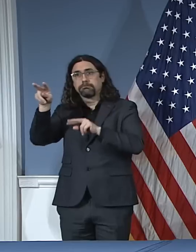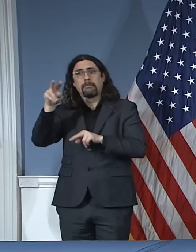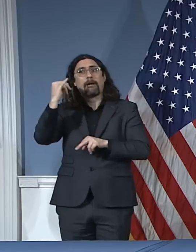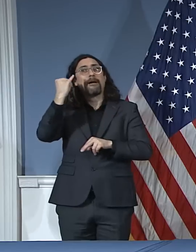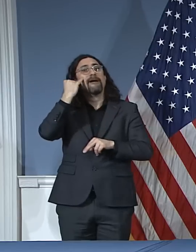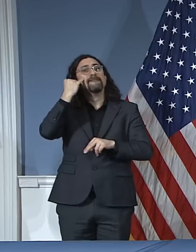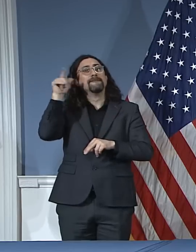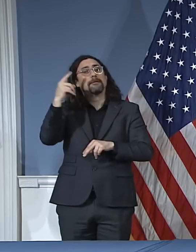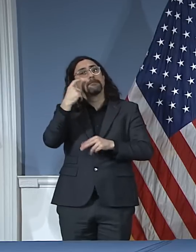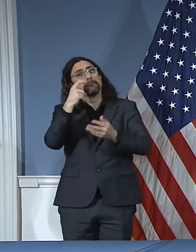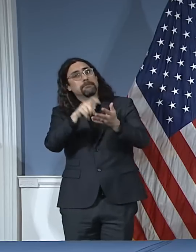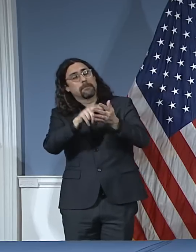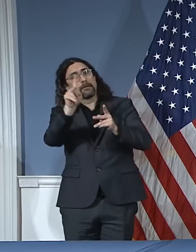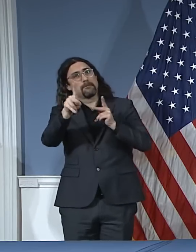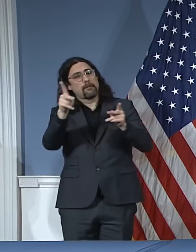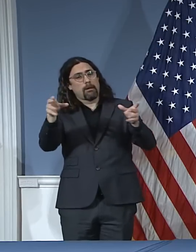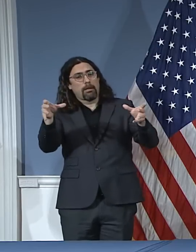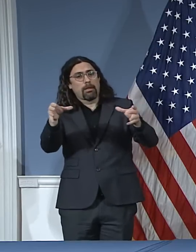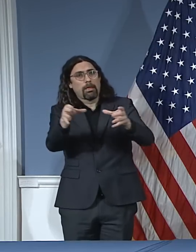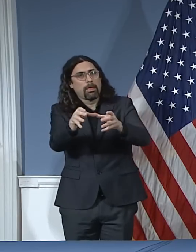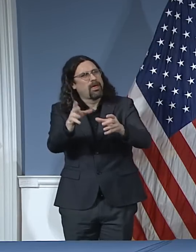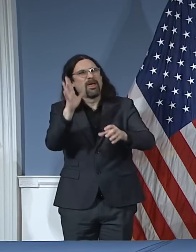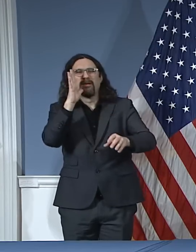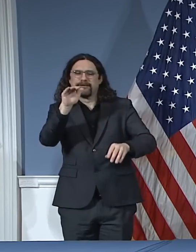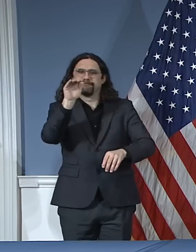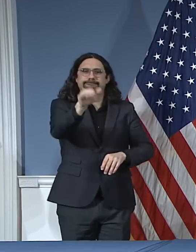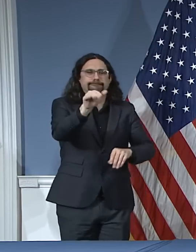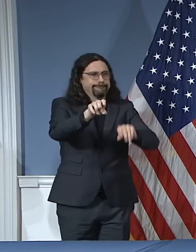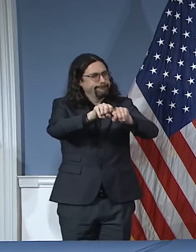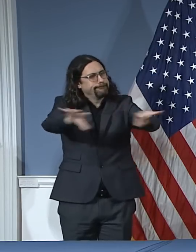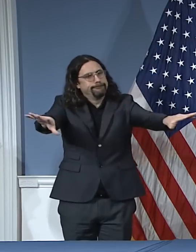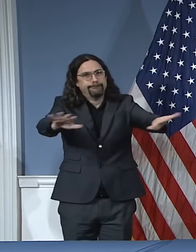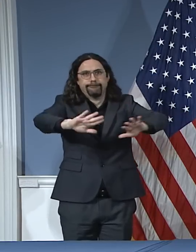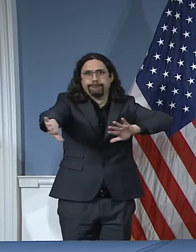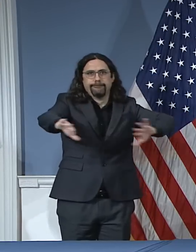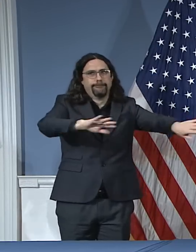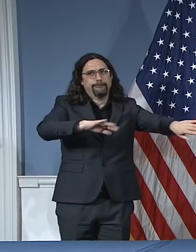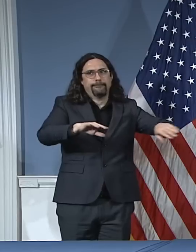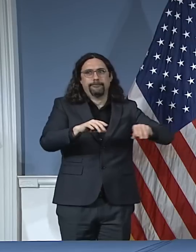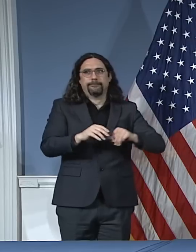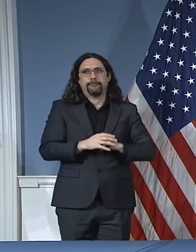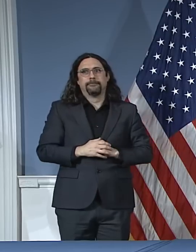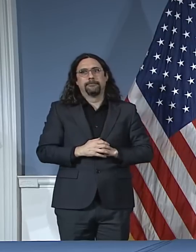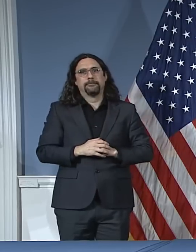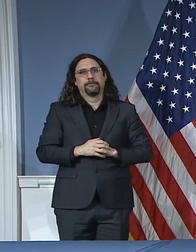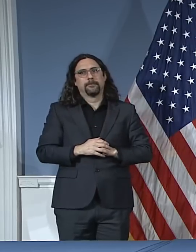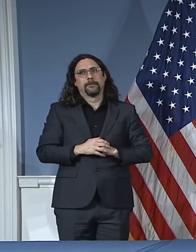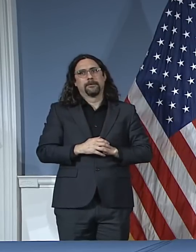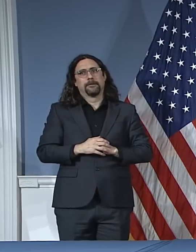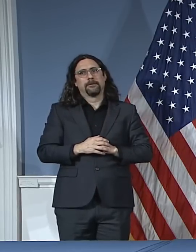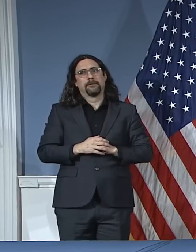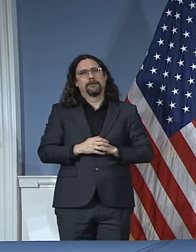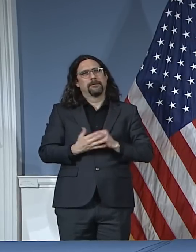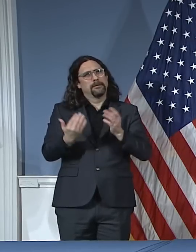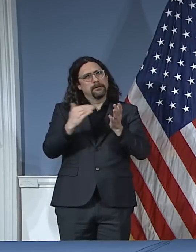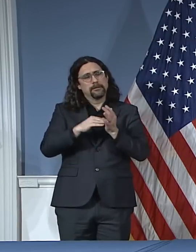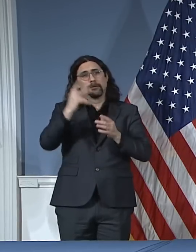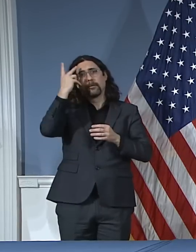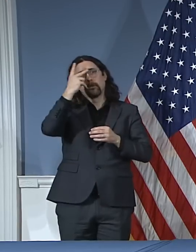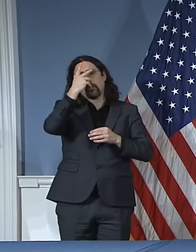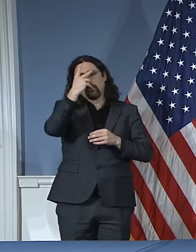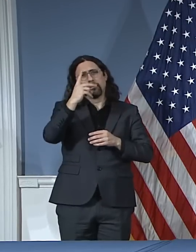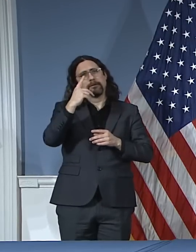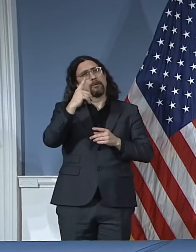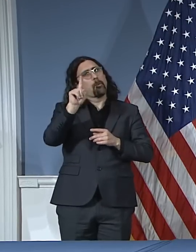exercise individually and get home. The message couldn't be clearer. And Commissioner Shea will give you a sense of what